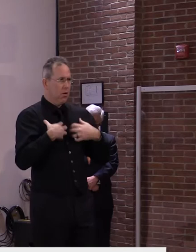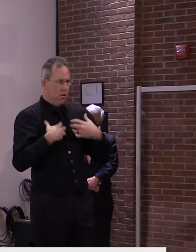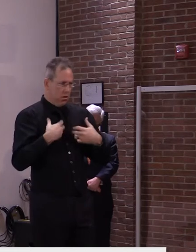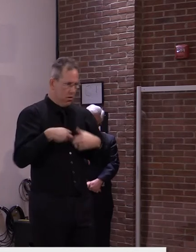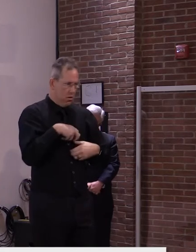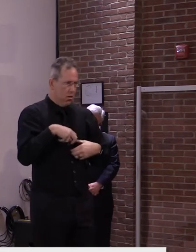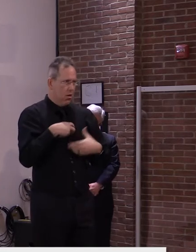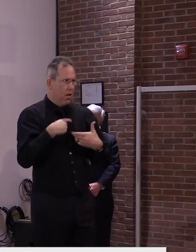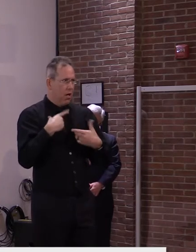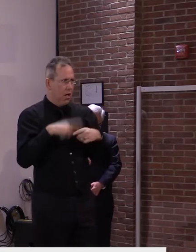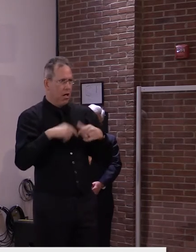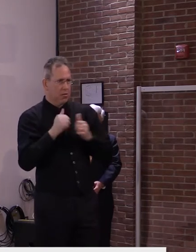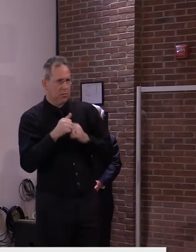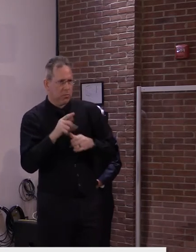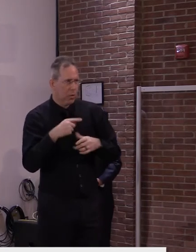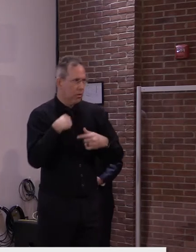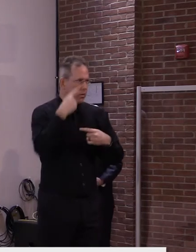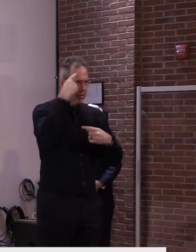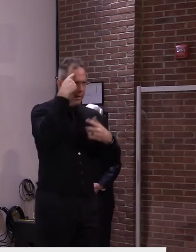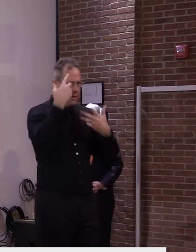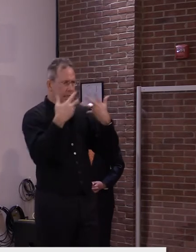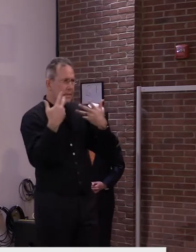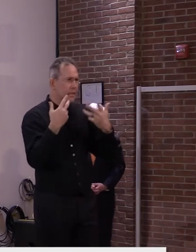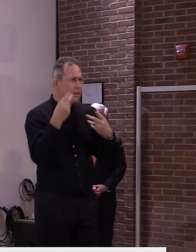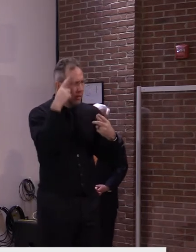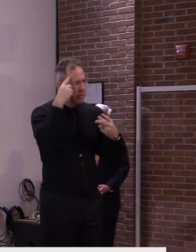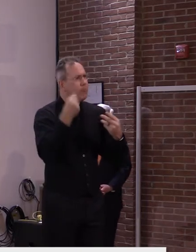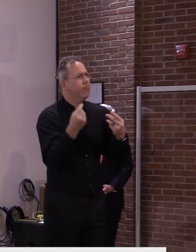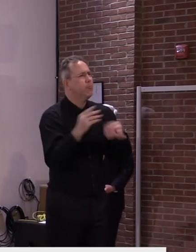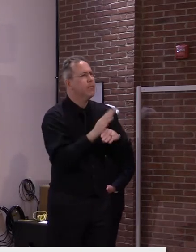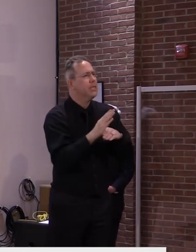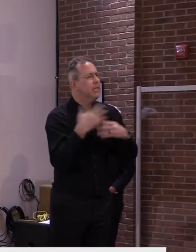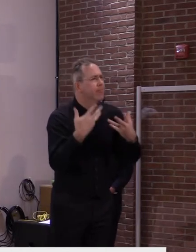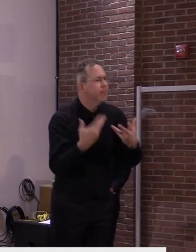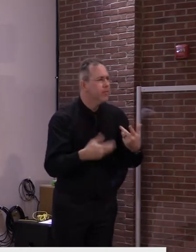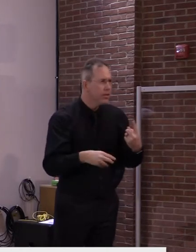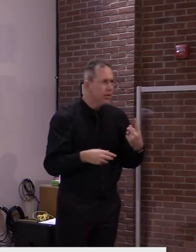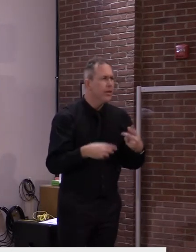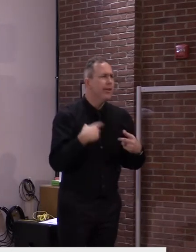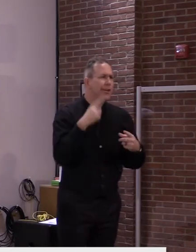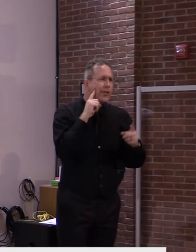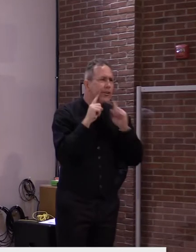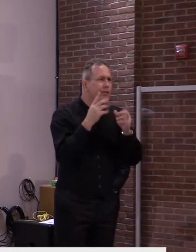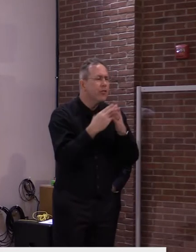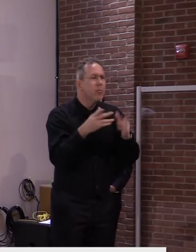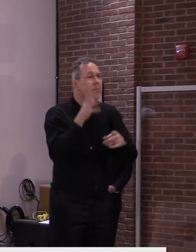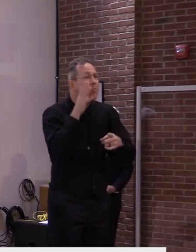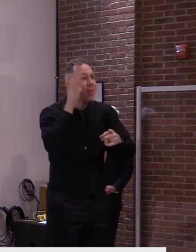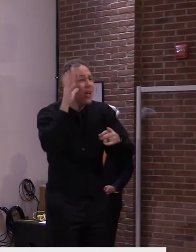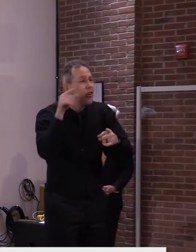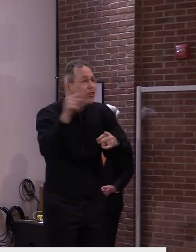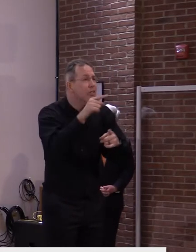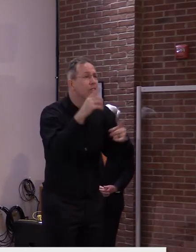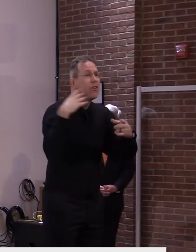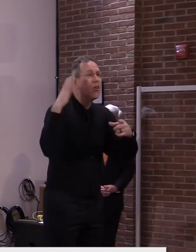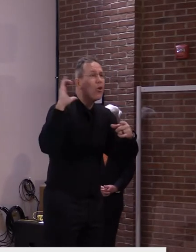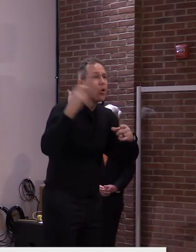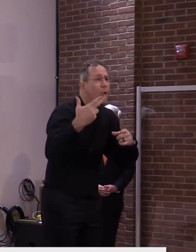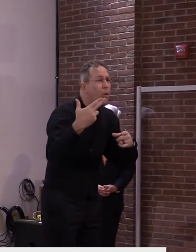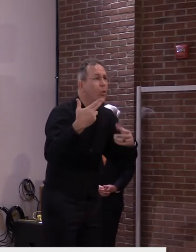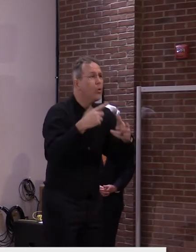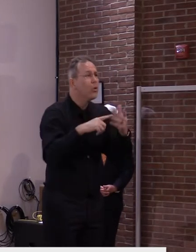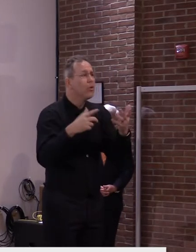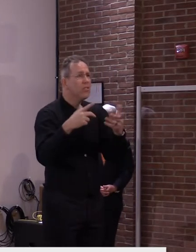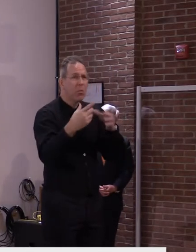frequently, when we hear from parents, we hear from coaches, occasionally from the students themselves, mental health is really listed as